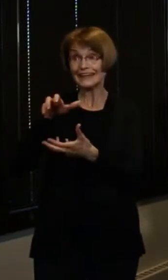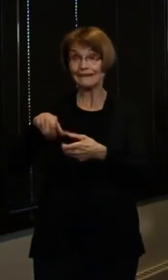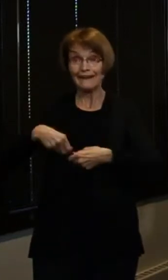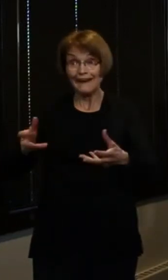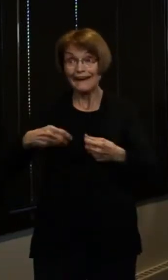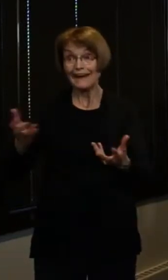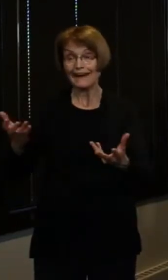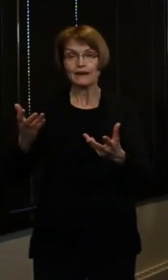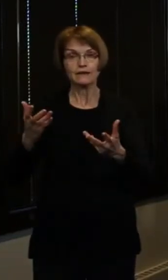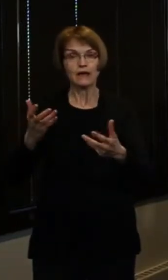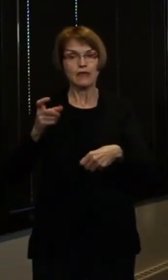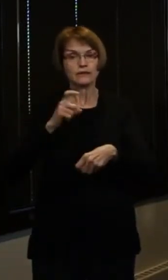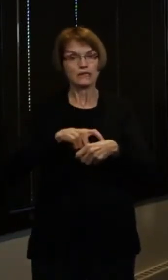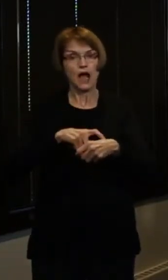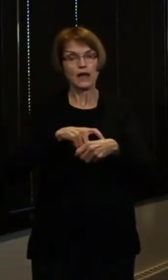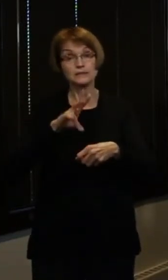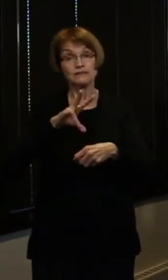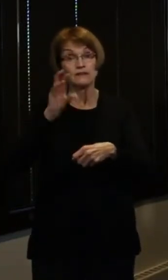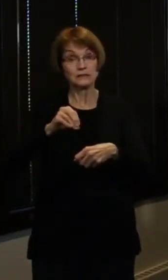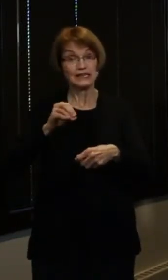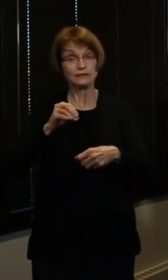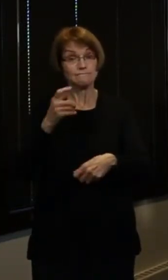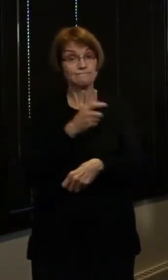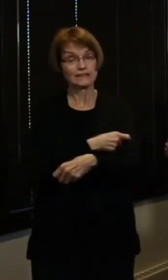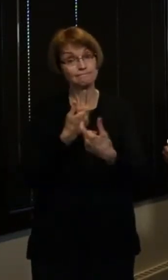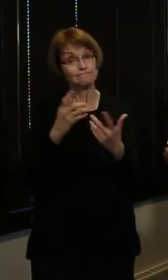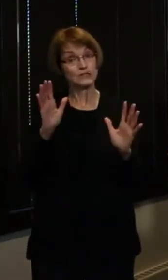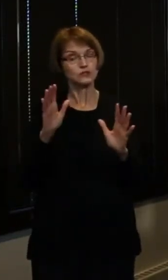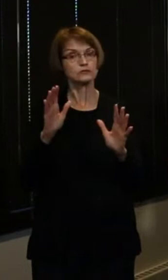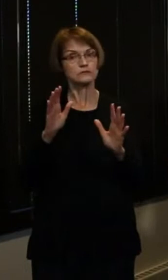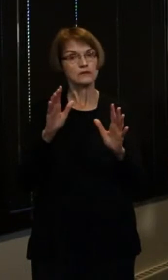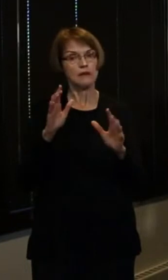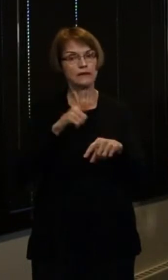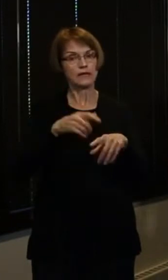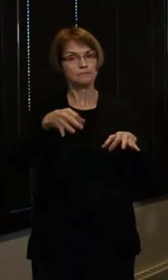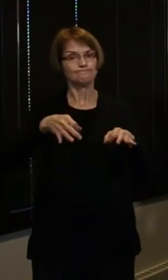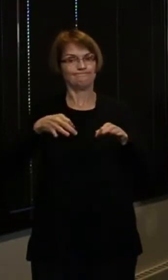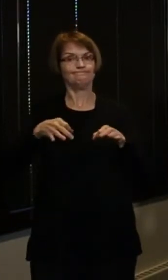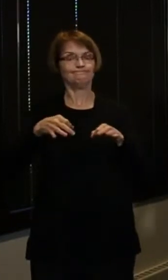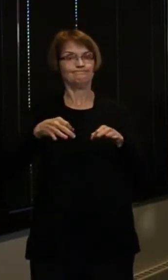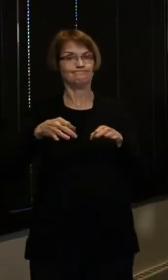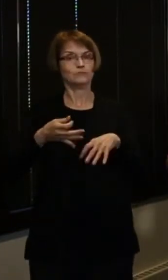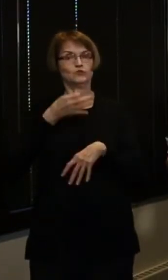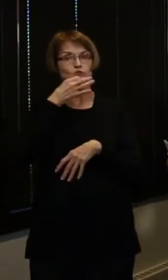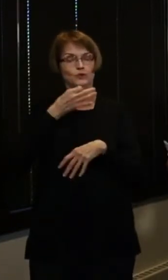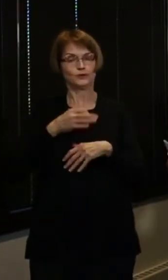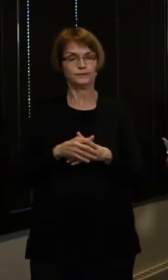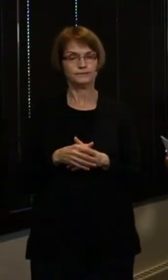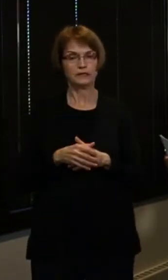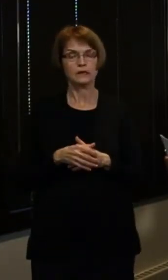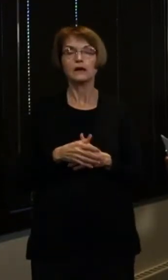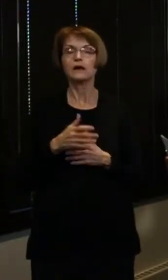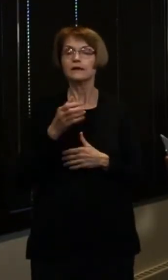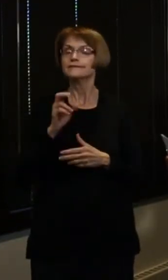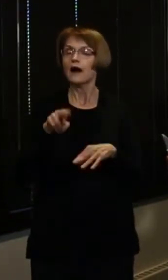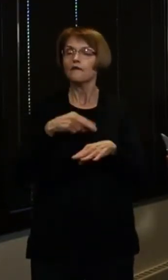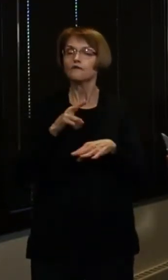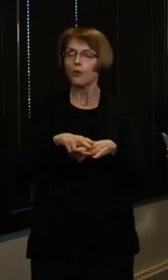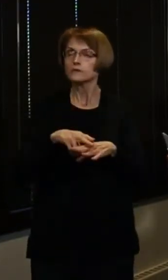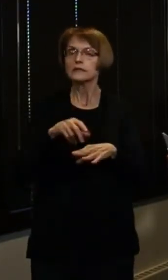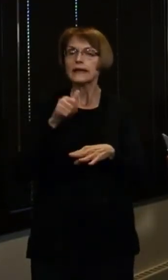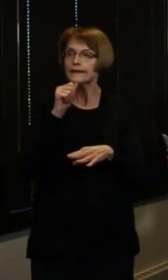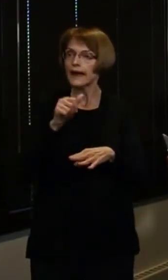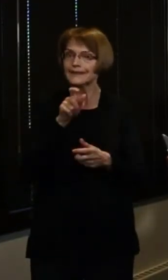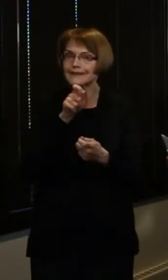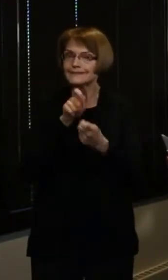date moves further up in the calendar. So these, of course, are not exact numbers. These are approximations, and